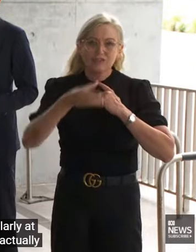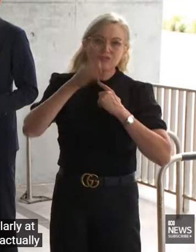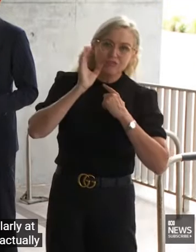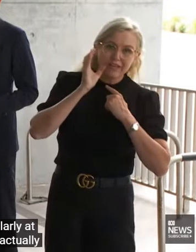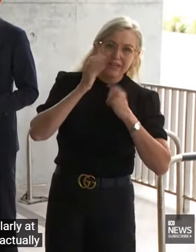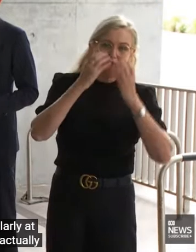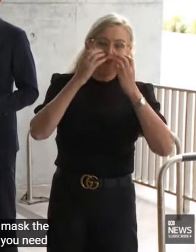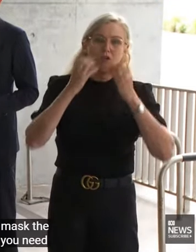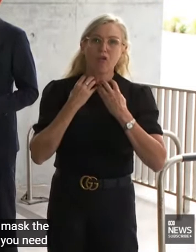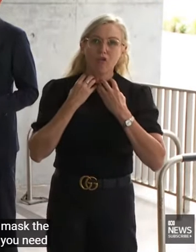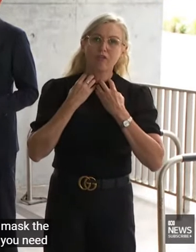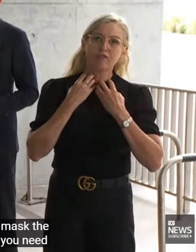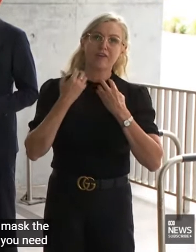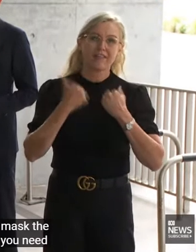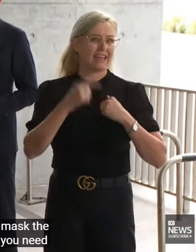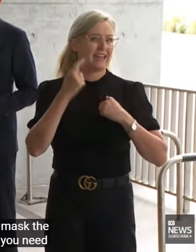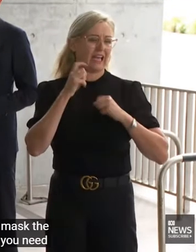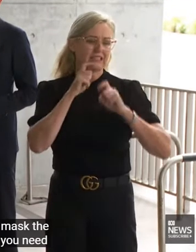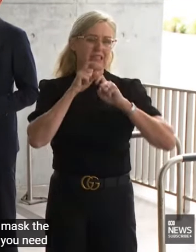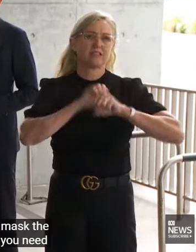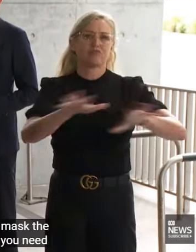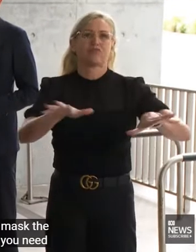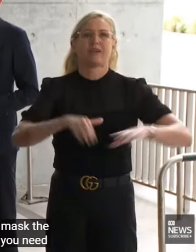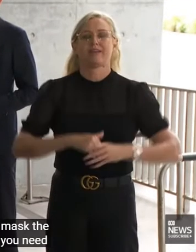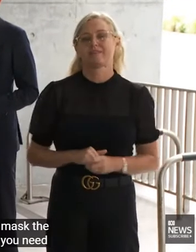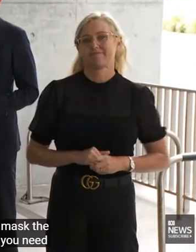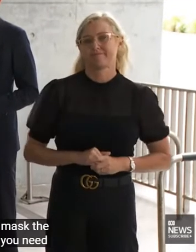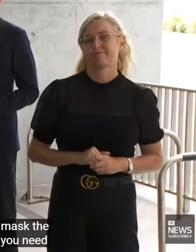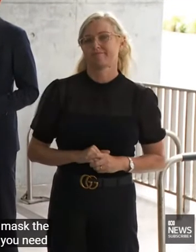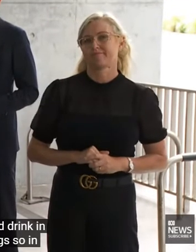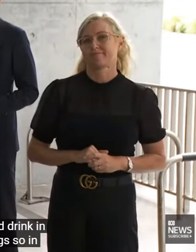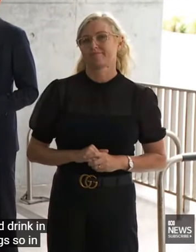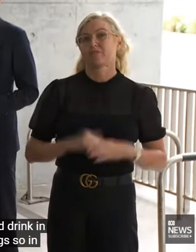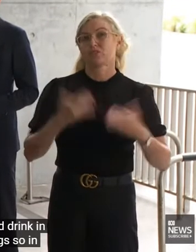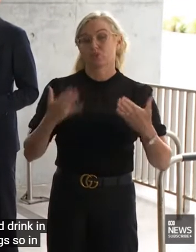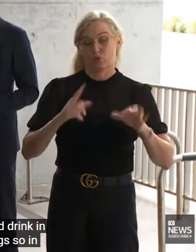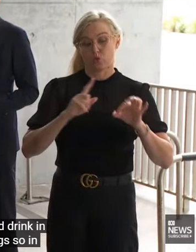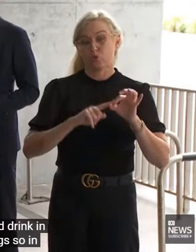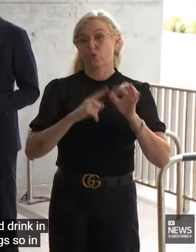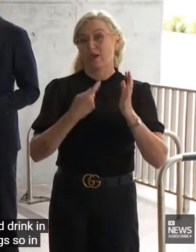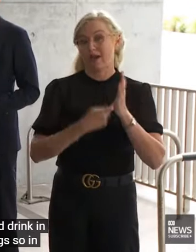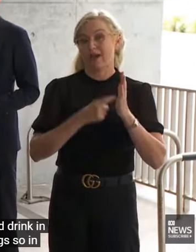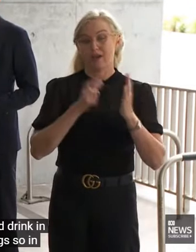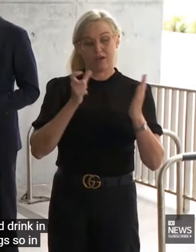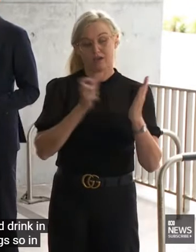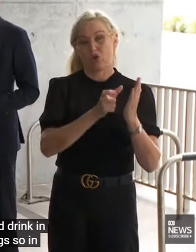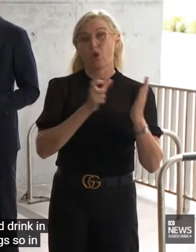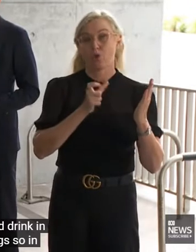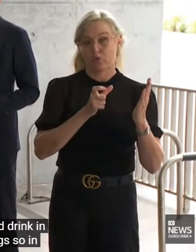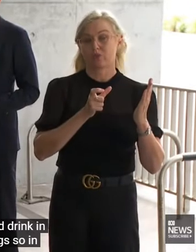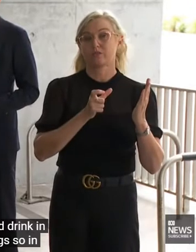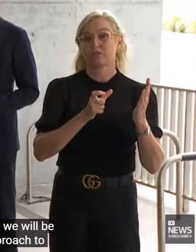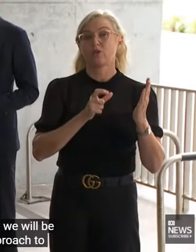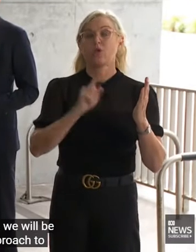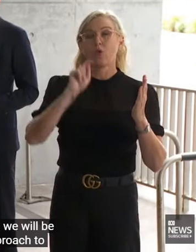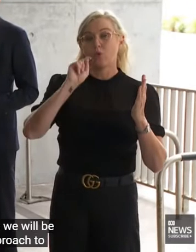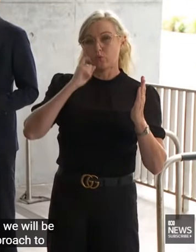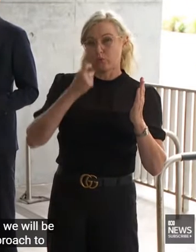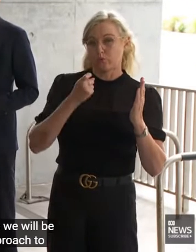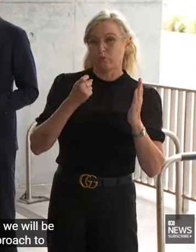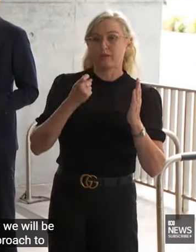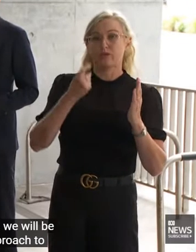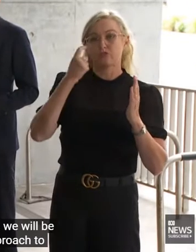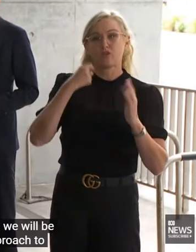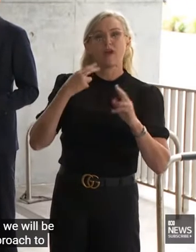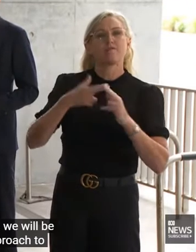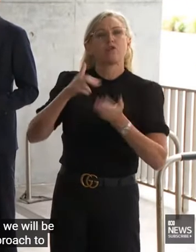drink in those settings. So in terms of the QR codes, we will be having a tailored approach to retail, and it may